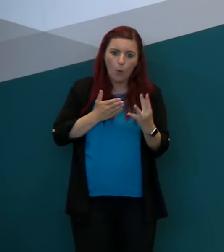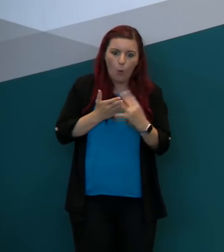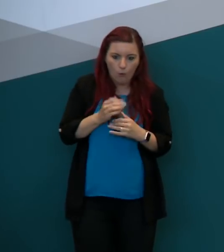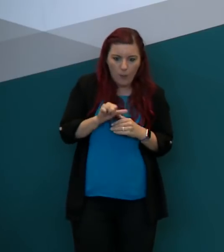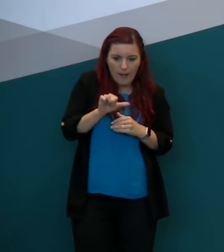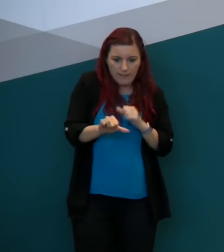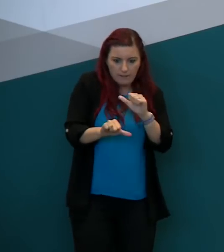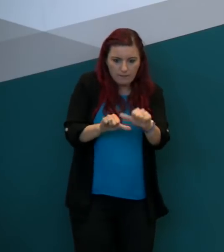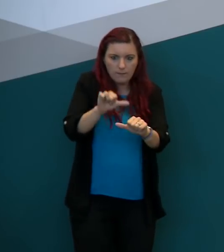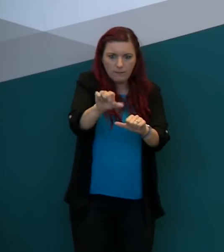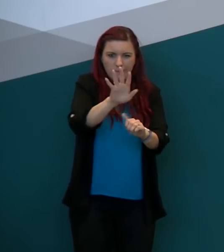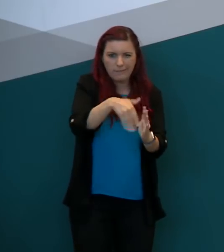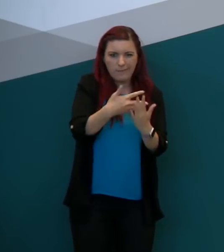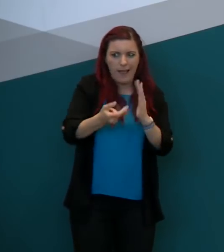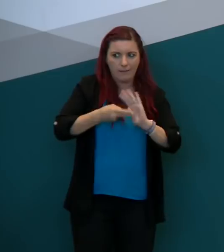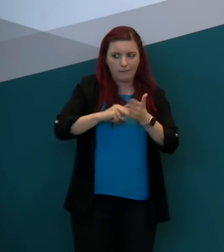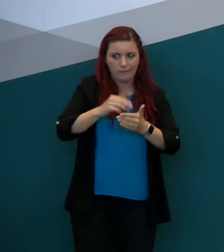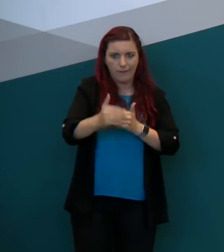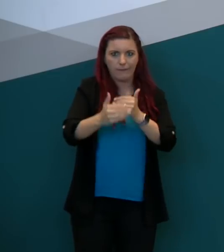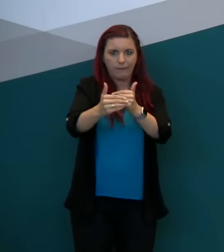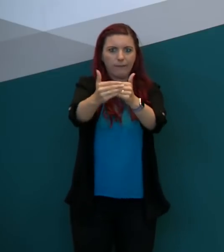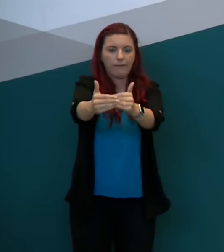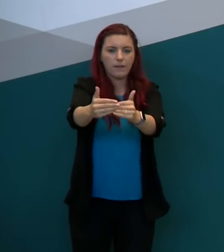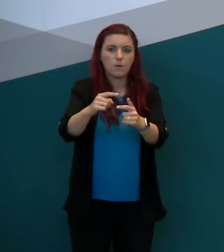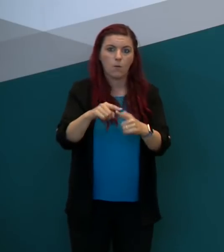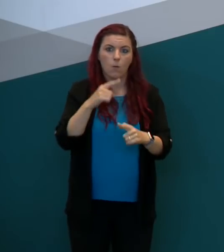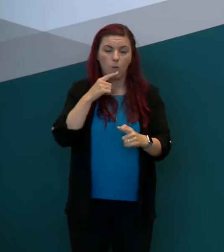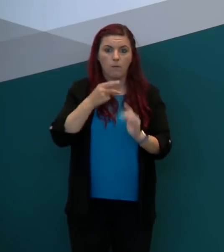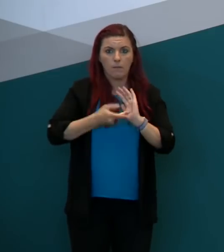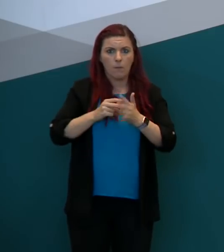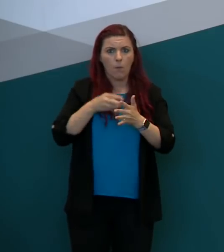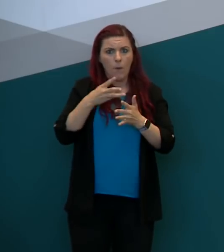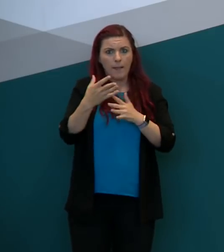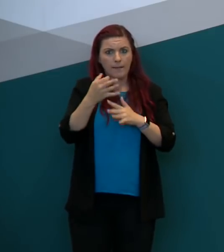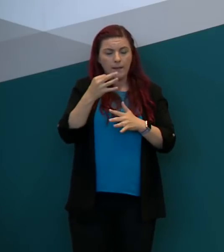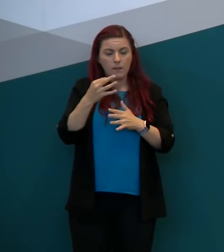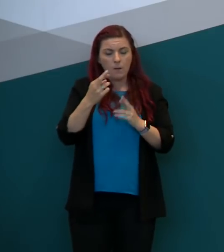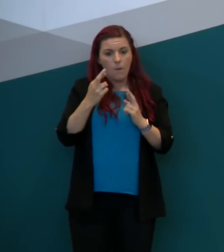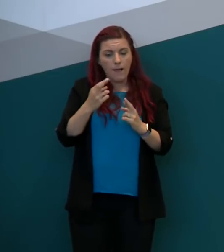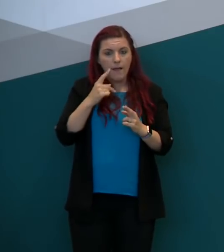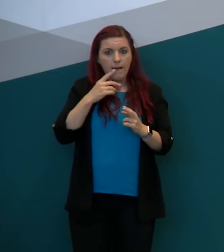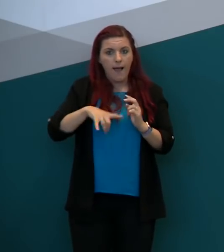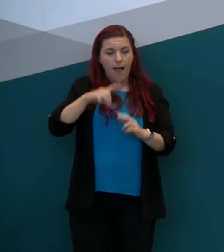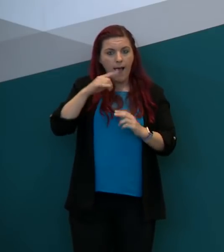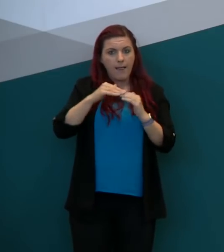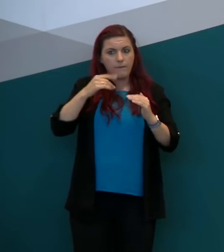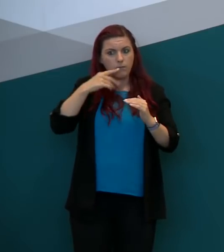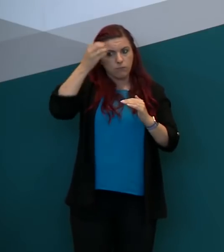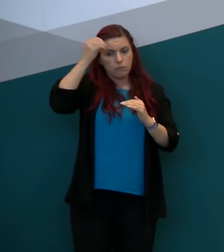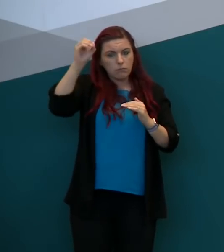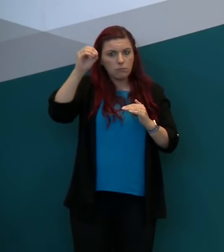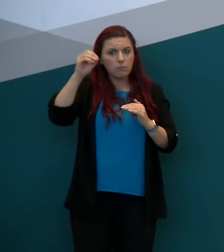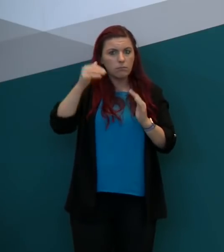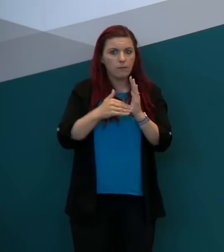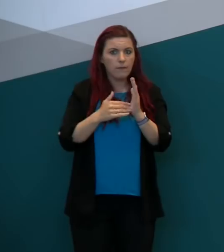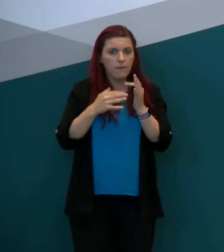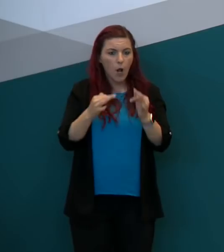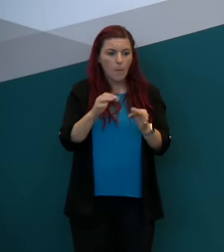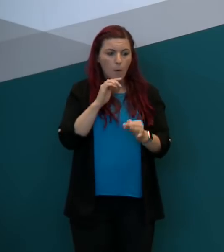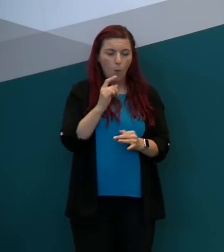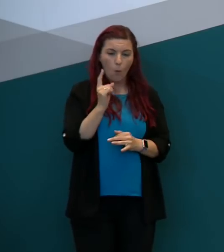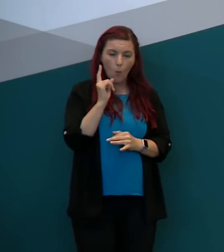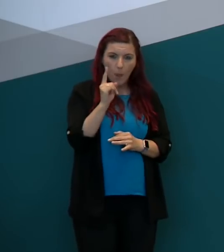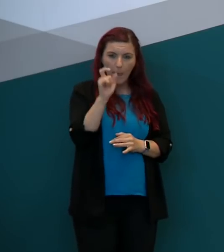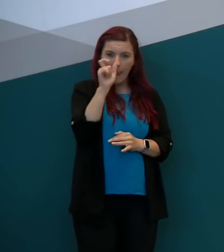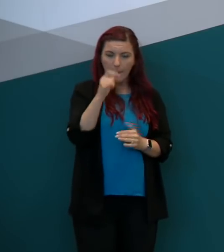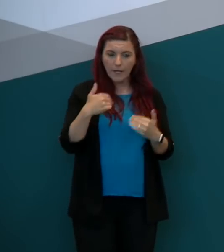phase. And we're confident that we will get high levels of compliance on the part of the public. But one of the things that did give us some disquiet